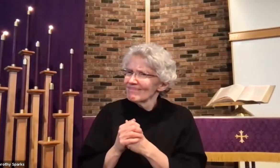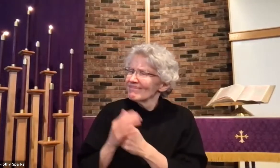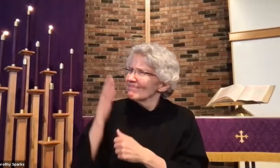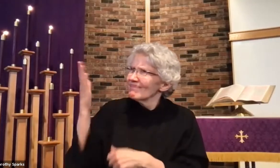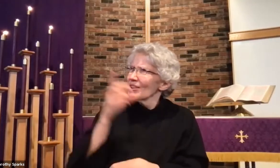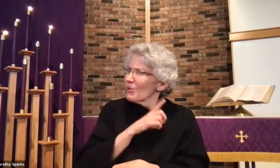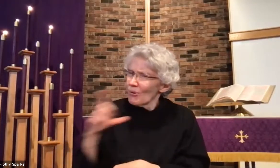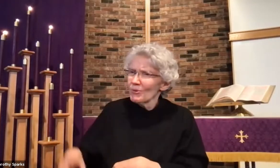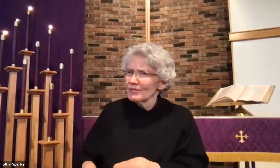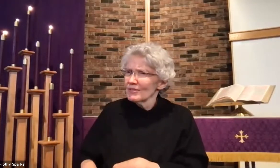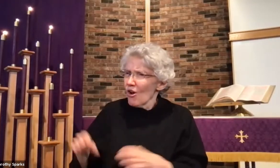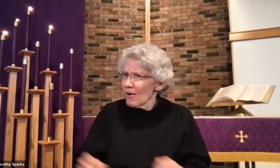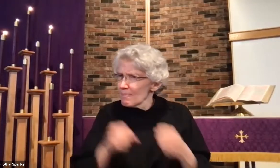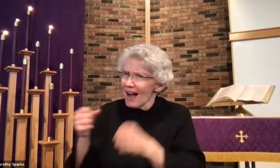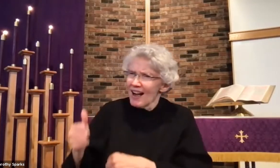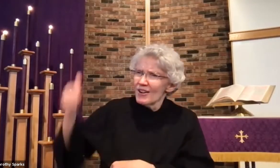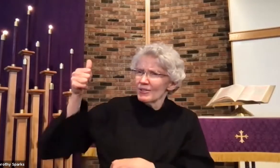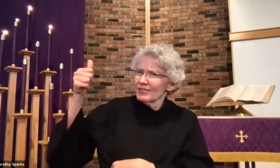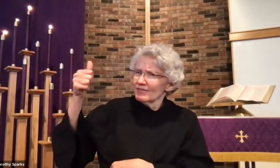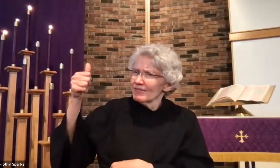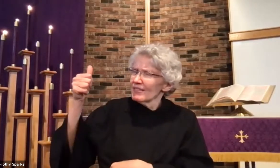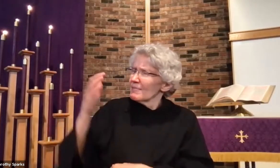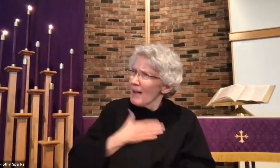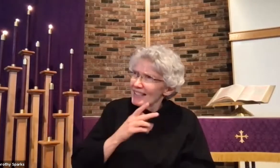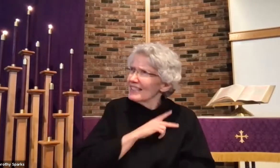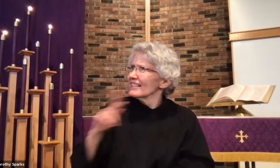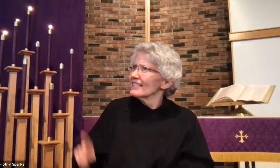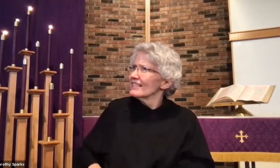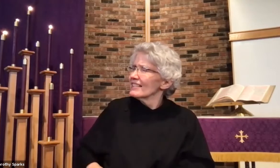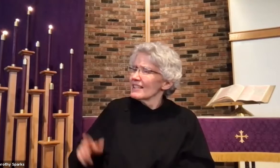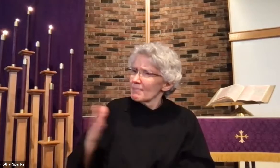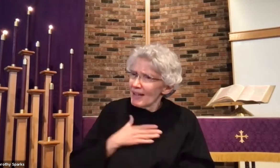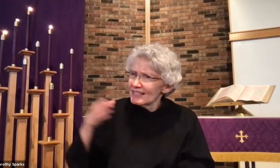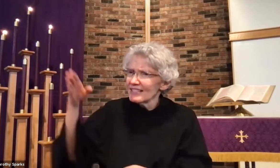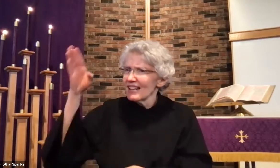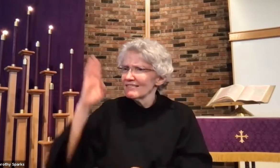Lord, or all powerful, my King, my God,